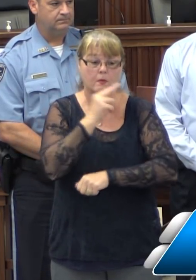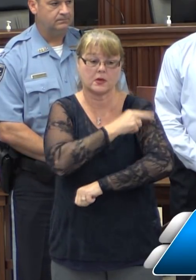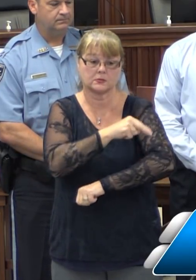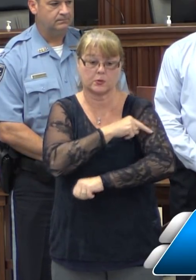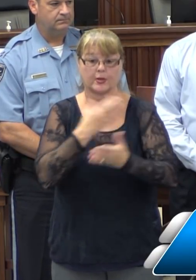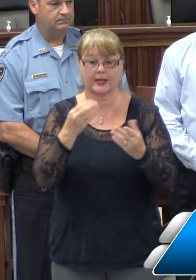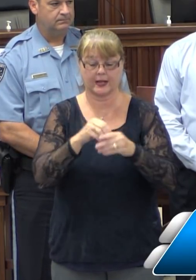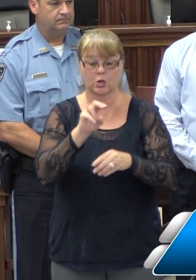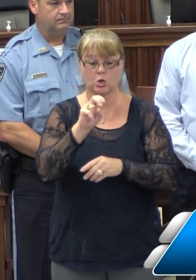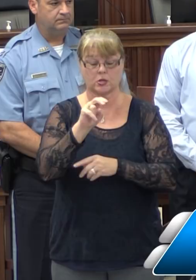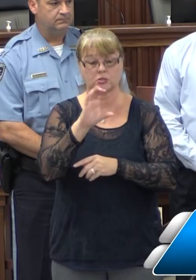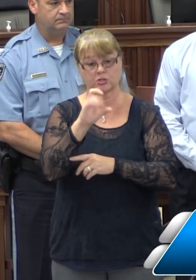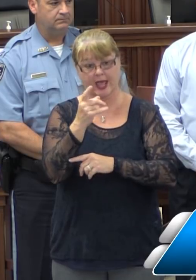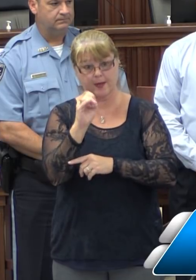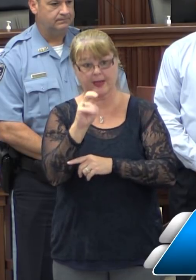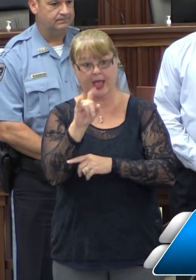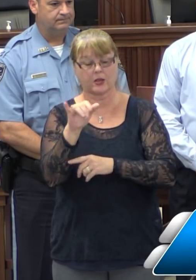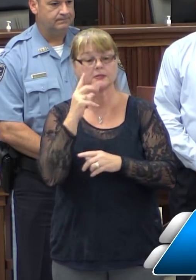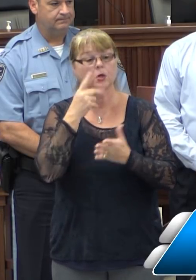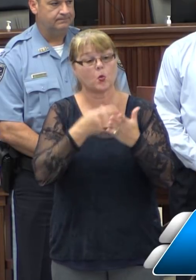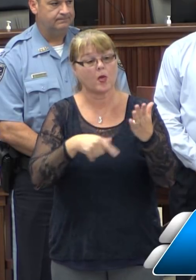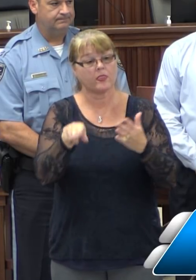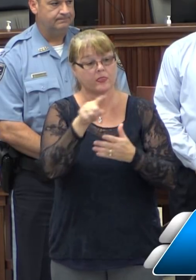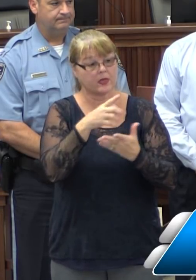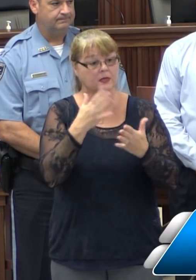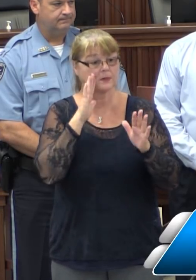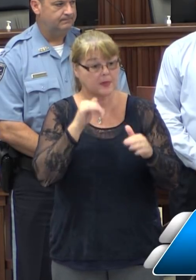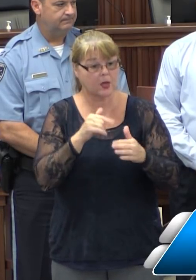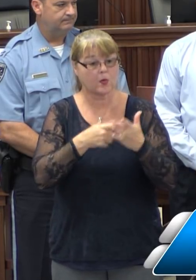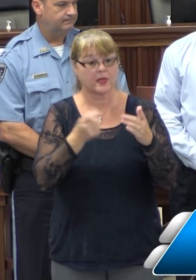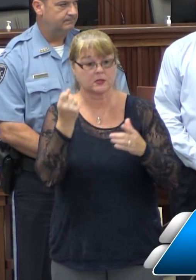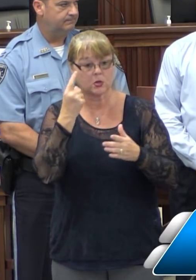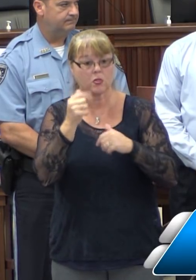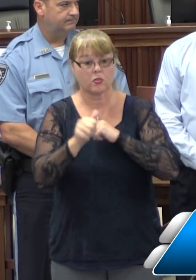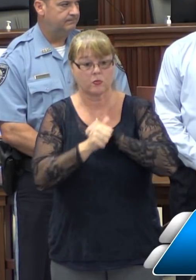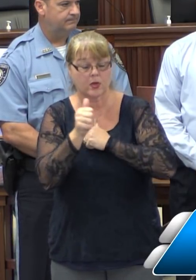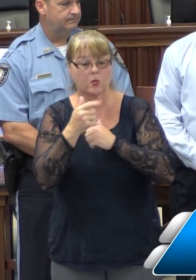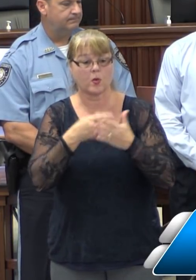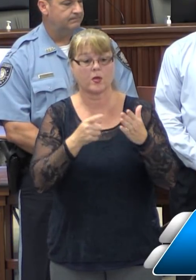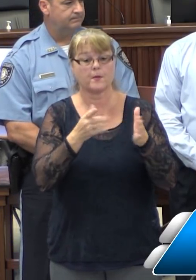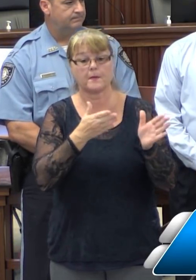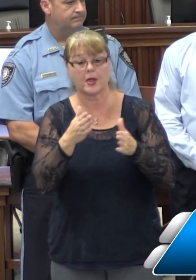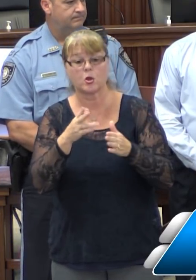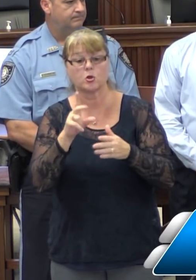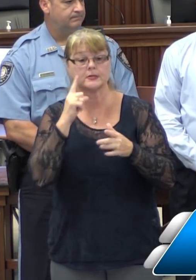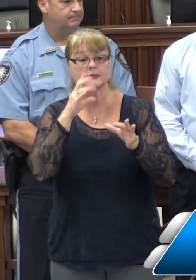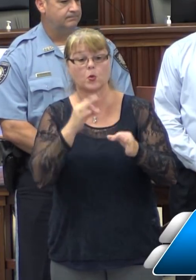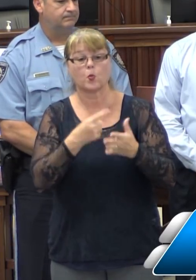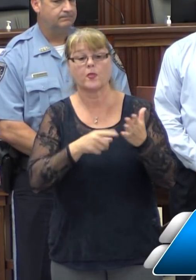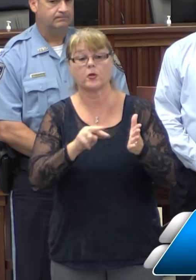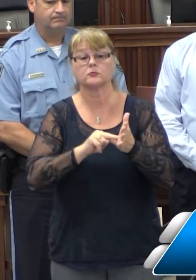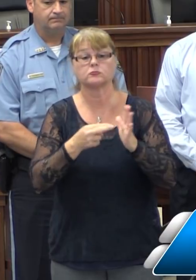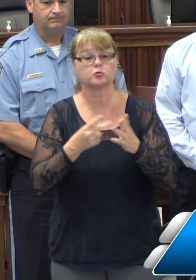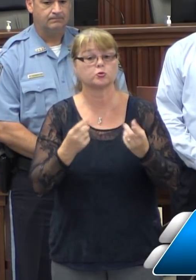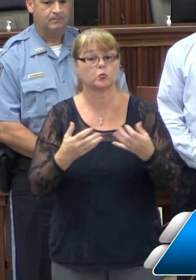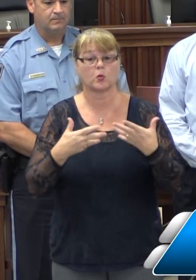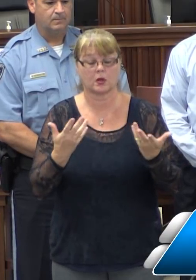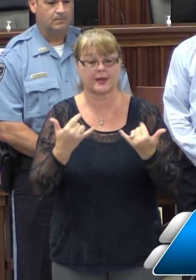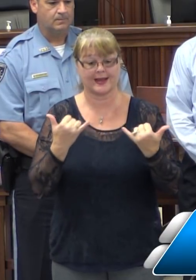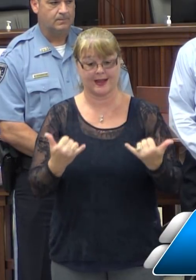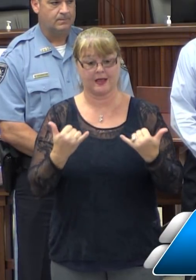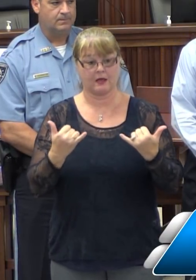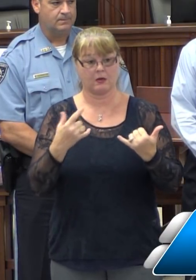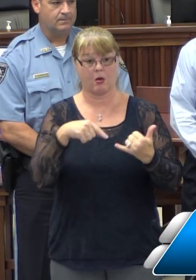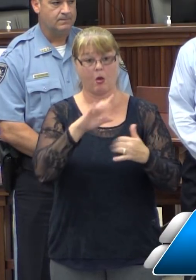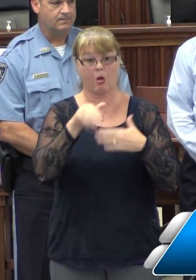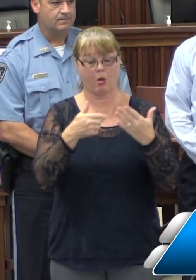in Chatham County just to see what their posture is, to make sure they understand what the threat is, and also to determine what their intentions are. As of right now, all of